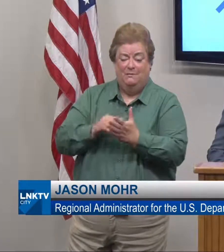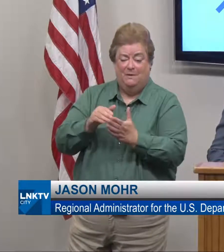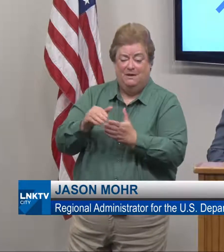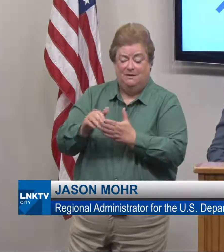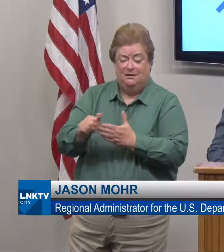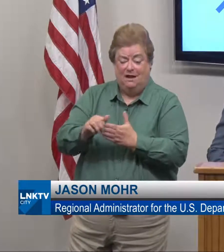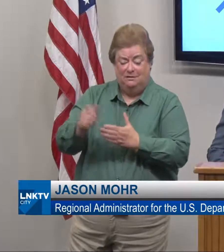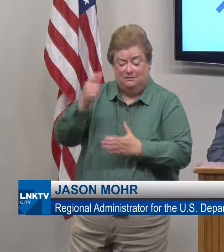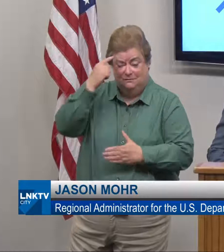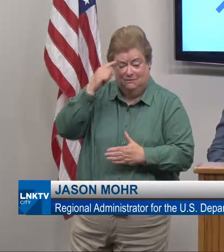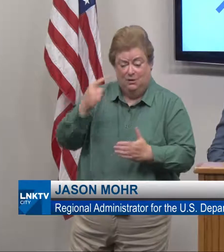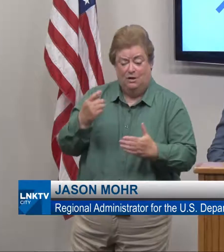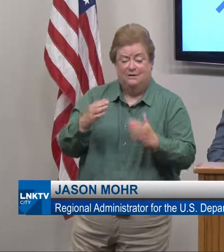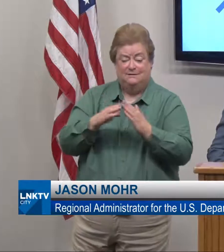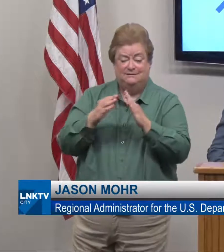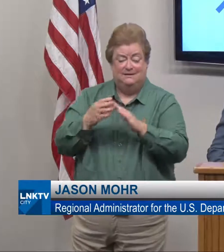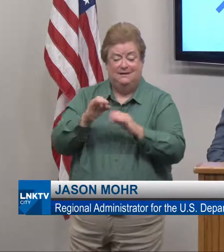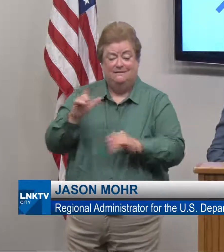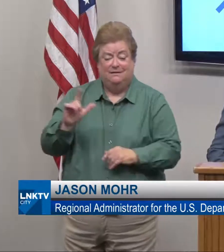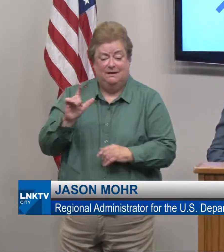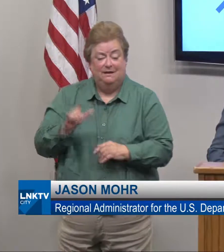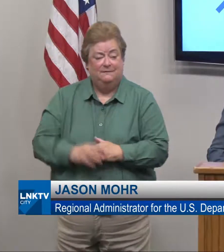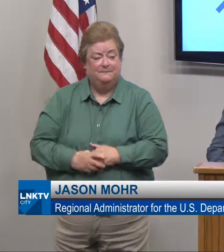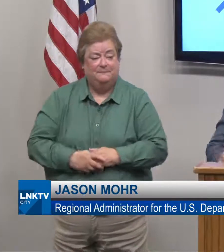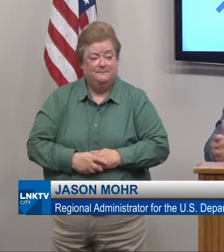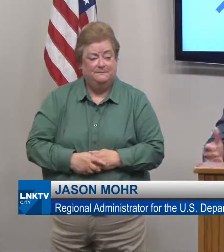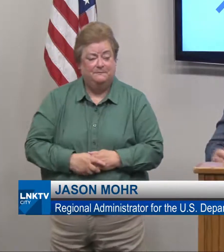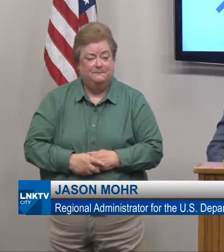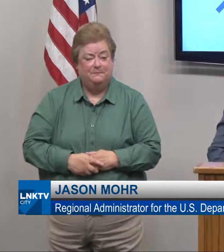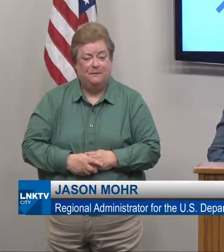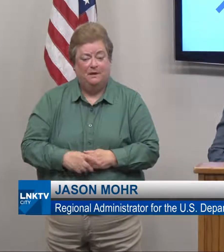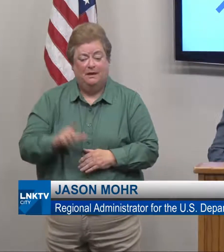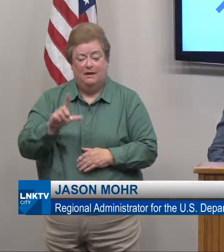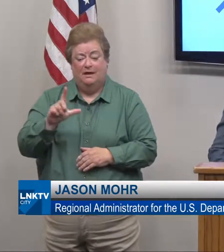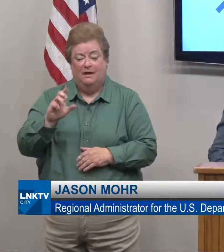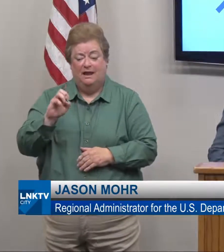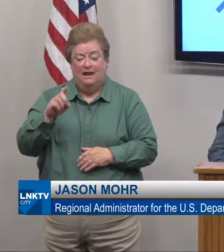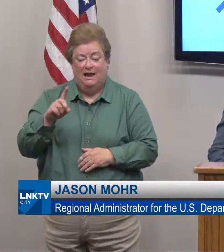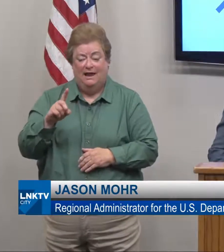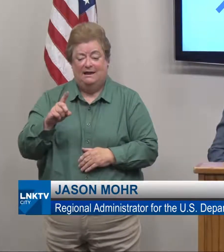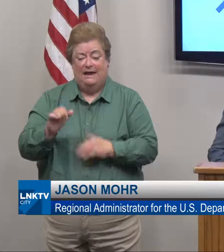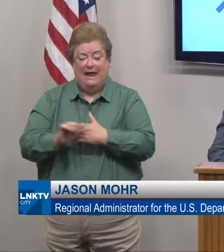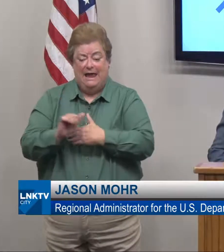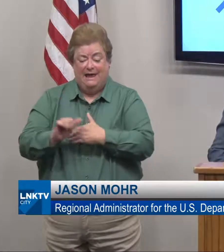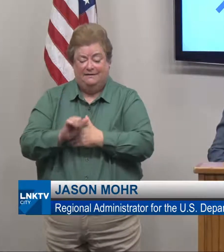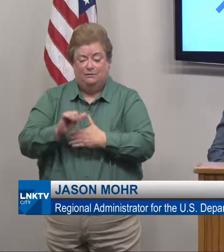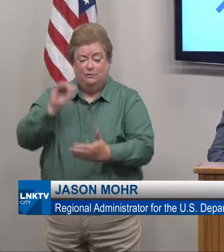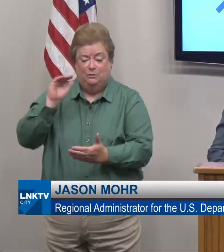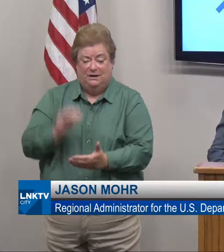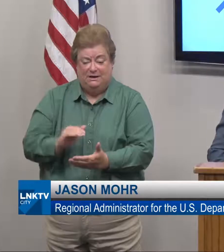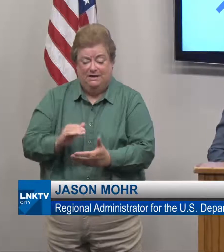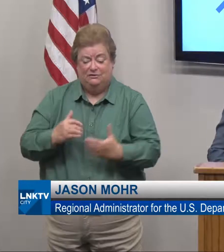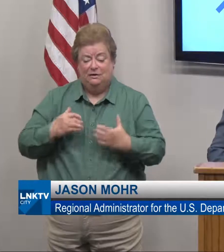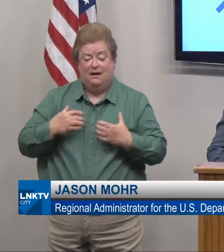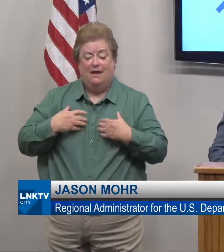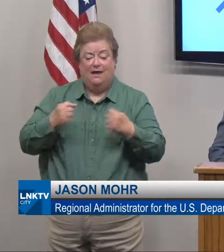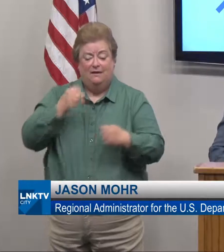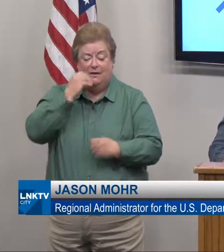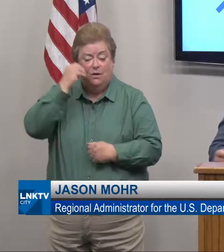to the city of Lincoln of the lead hazard reduction on healthy homes, a